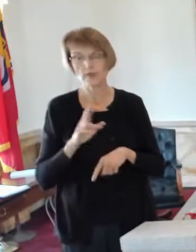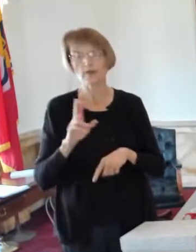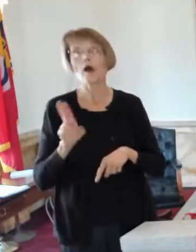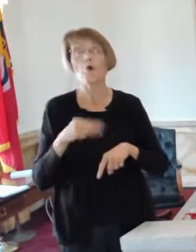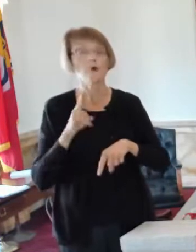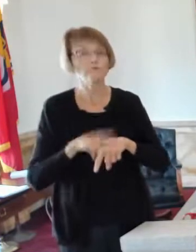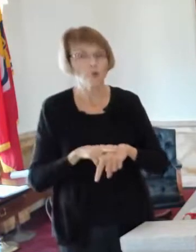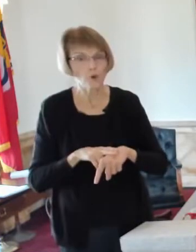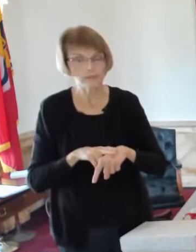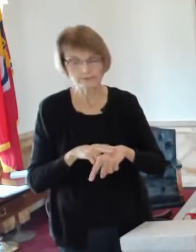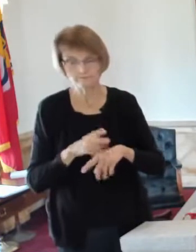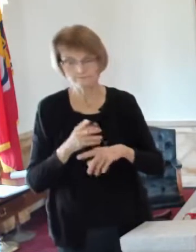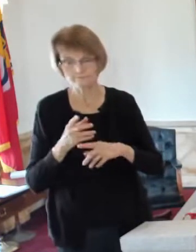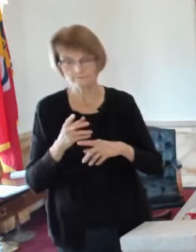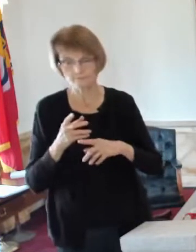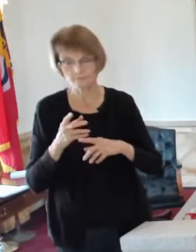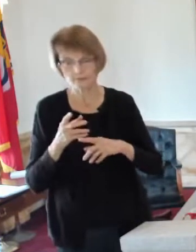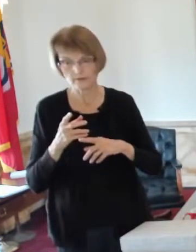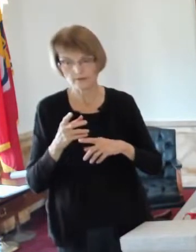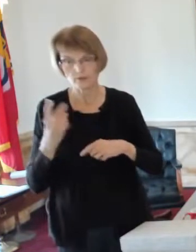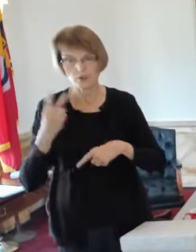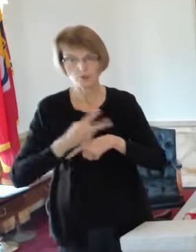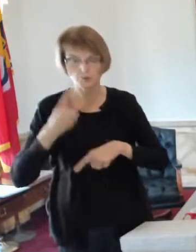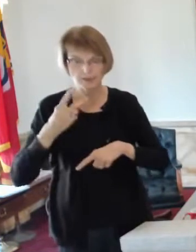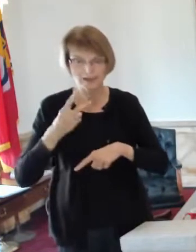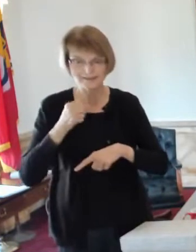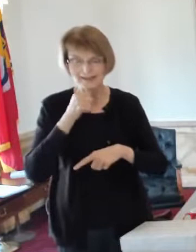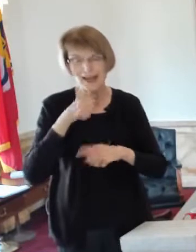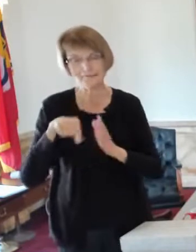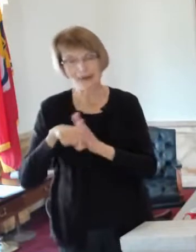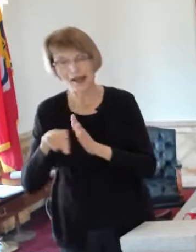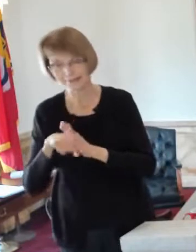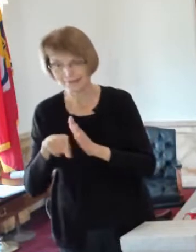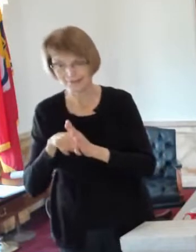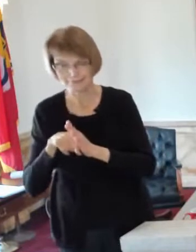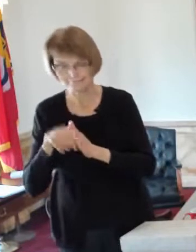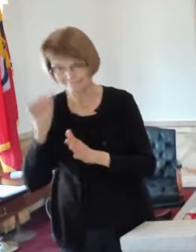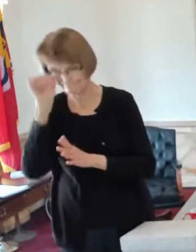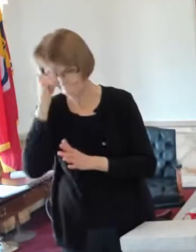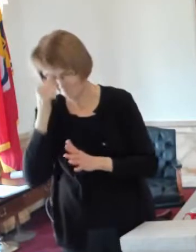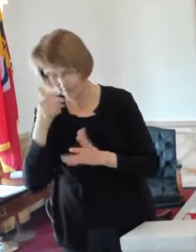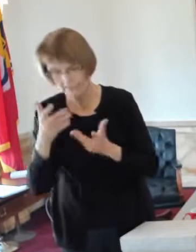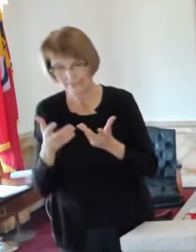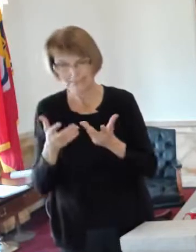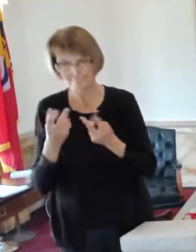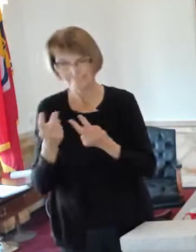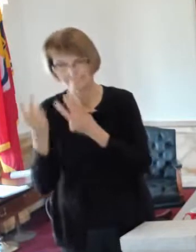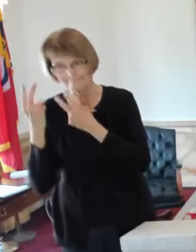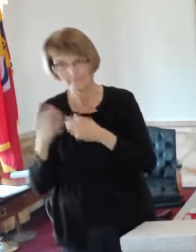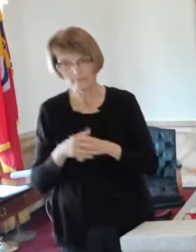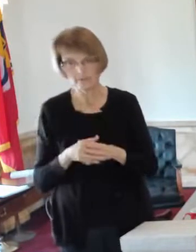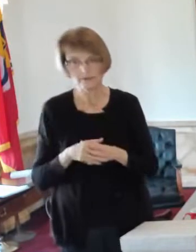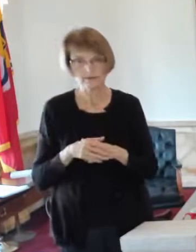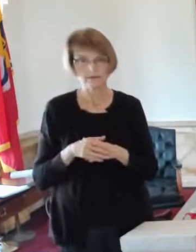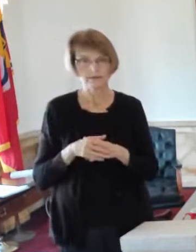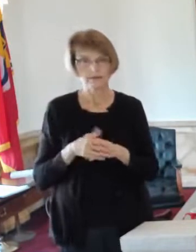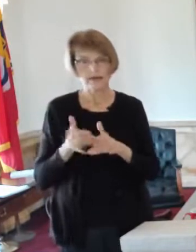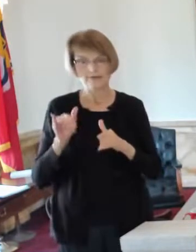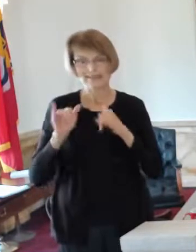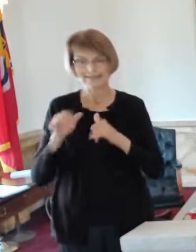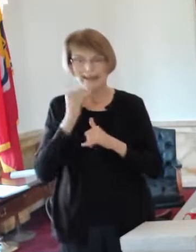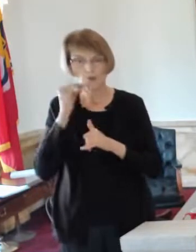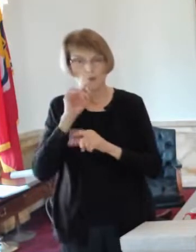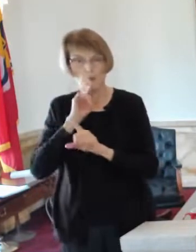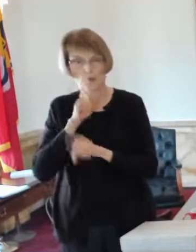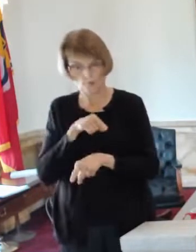day, 2 days that are not maybe on the positive side that really come to mind. The day we had to put a stay-at-home order in